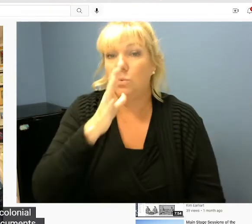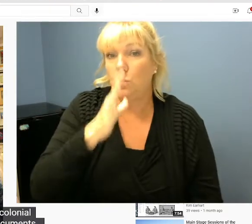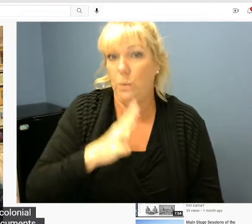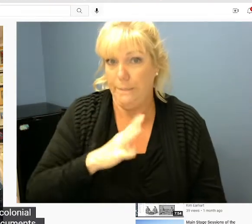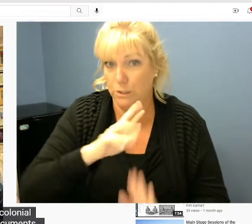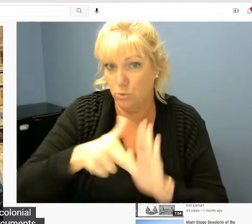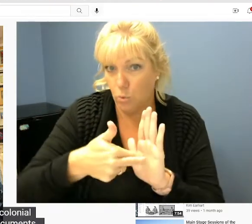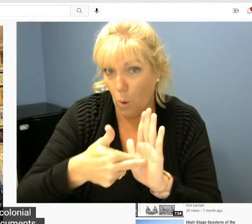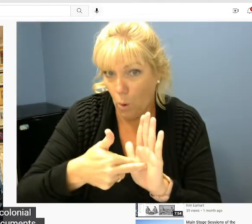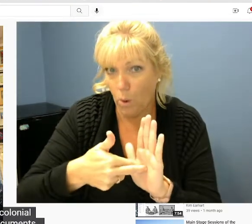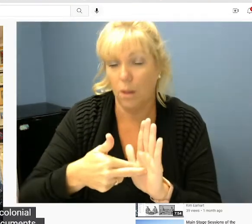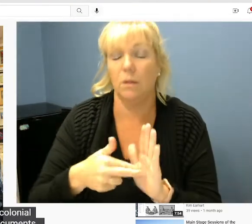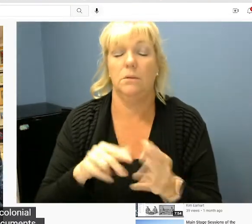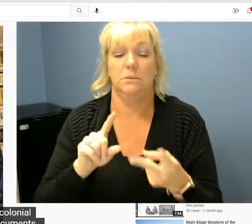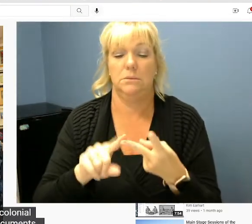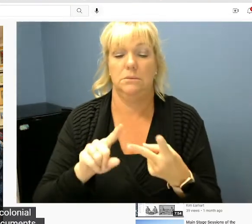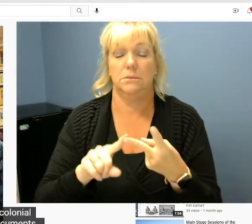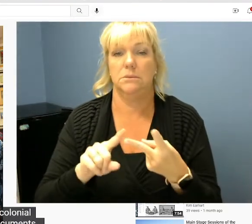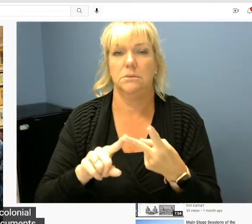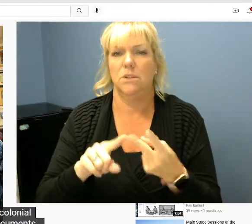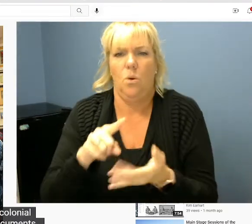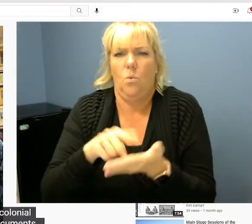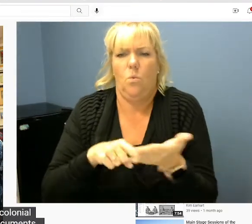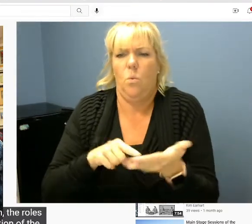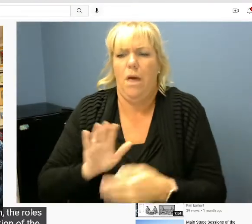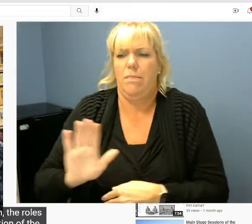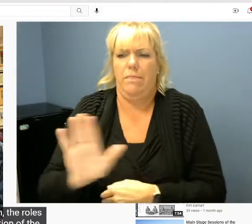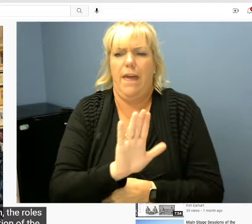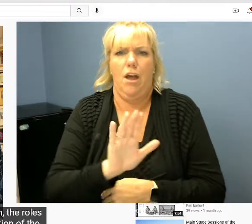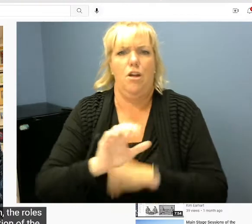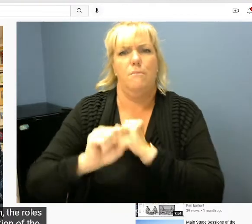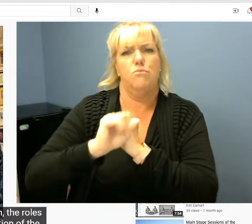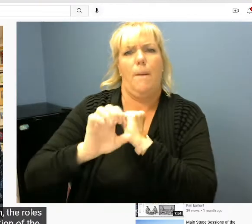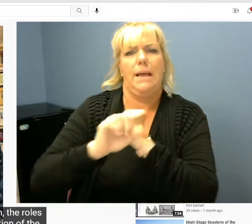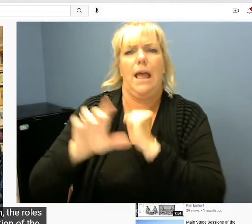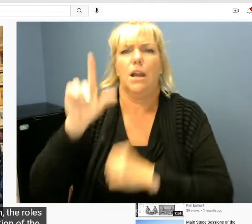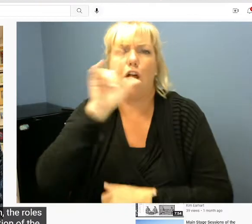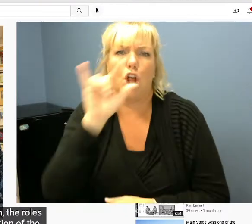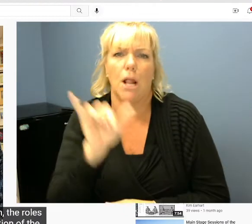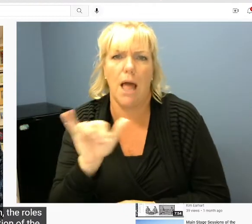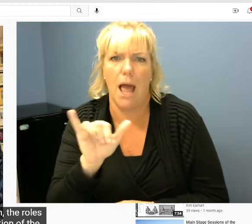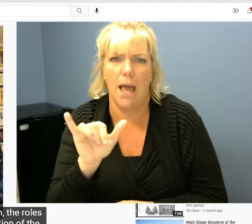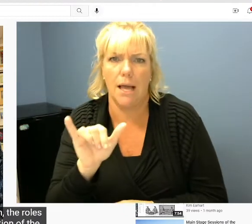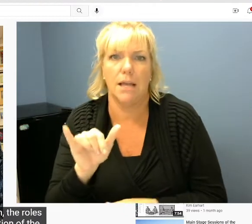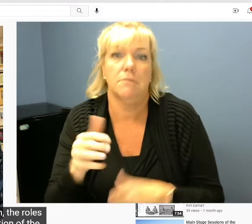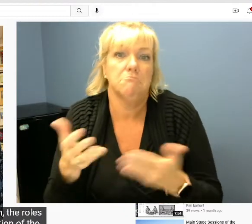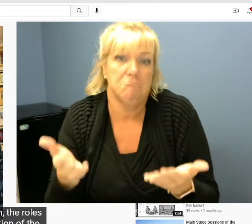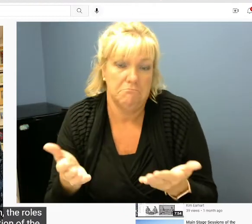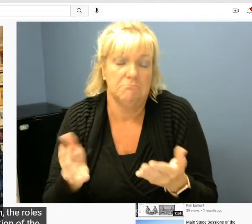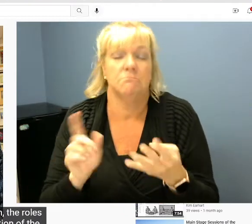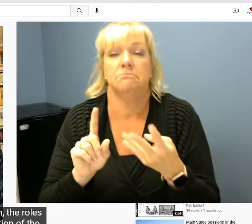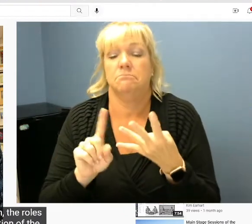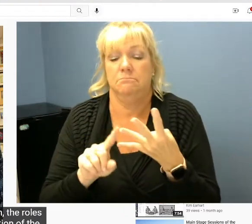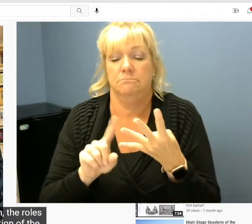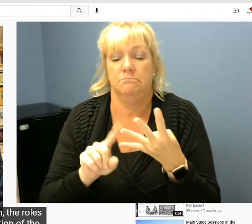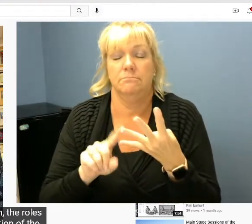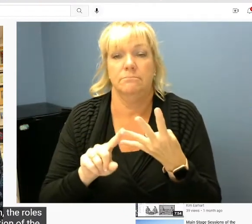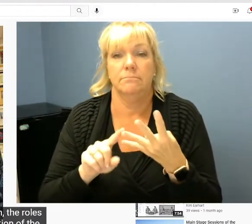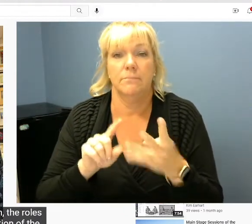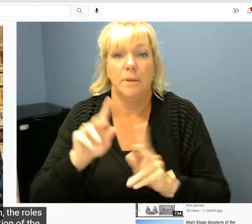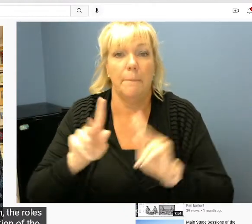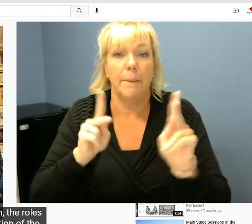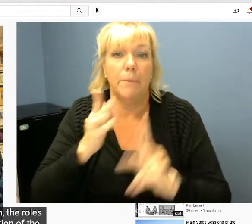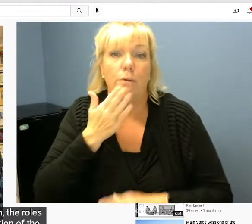if you want to look at colonial propaganda and some of the founding documents, I gave you some suggestions there. The roles that people of